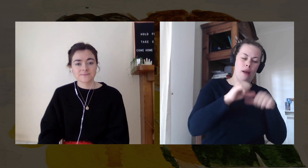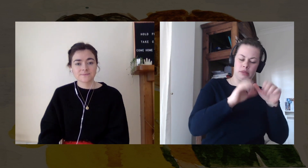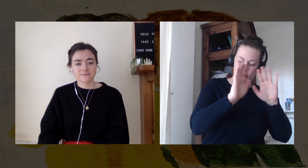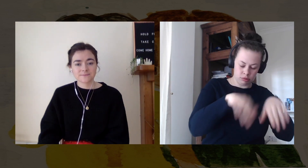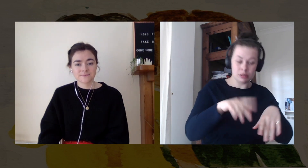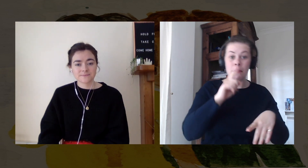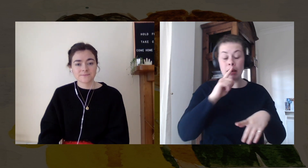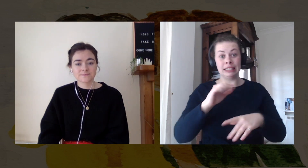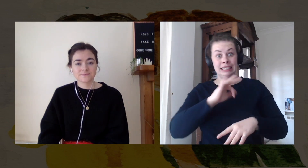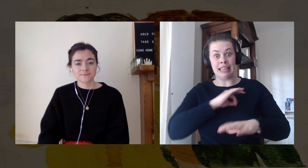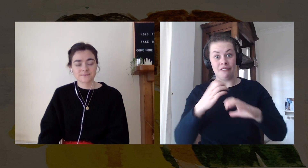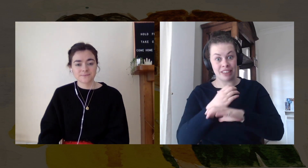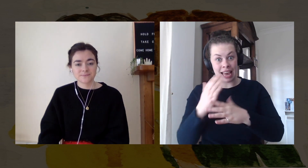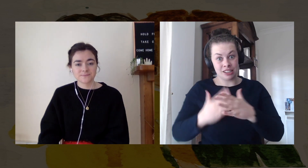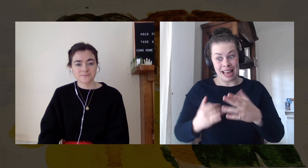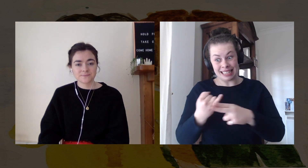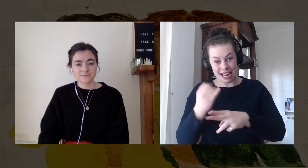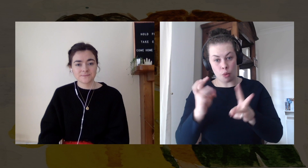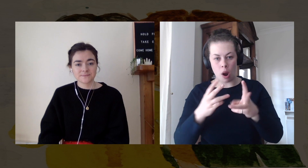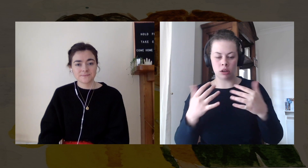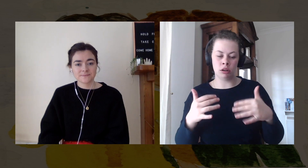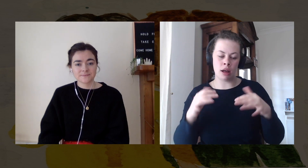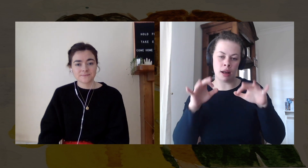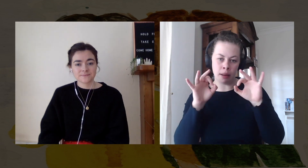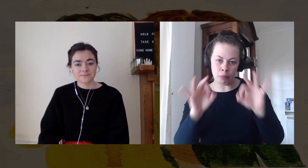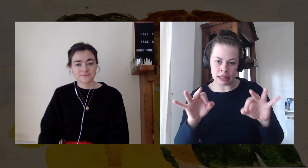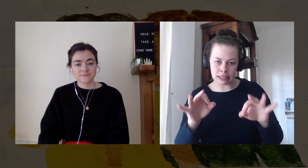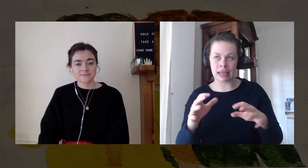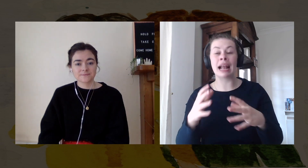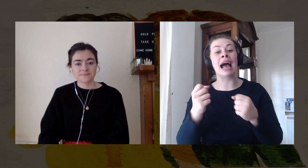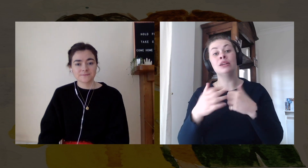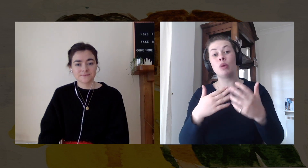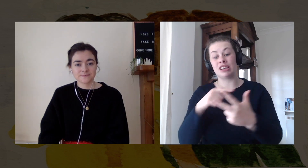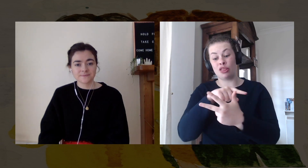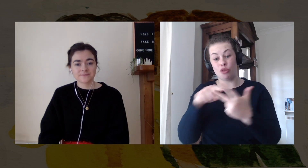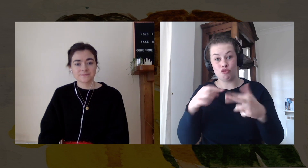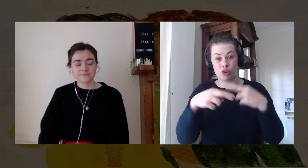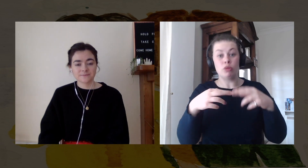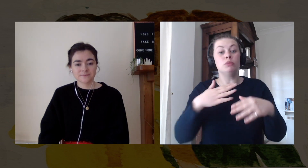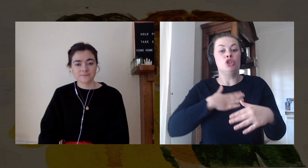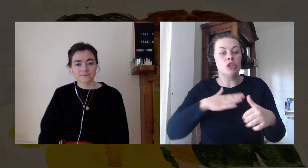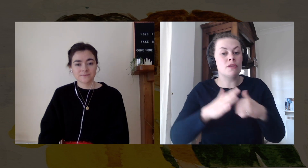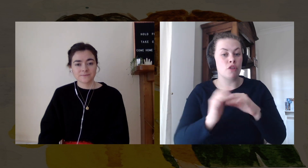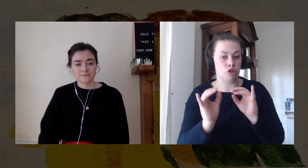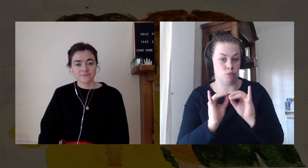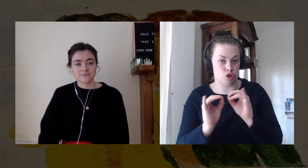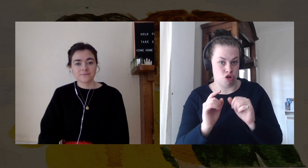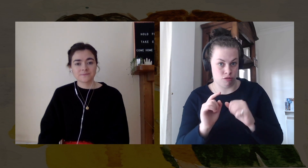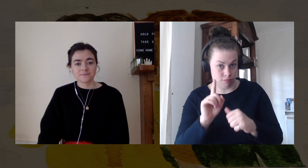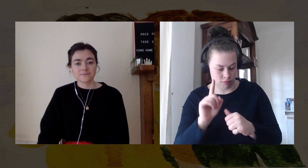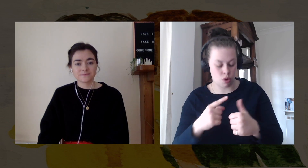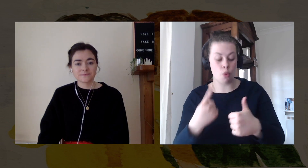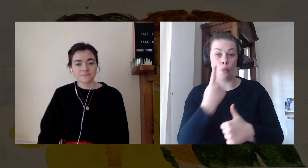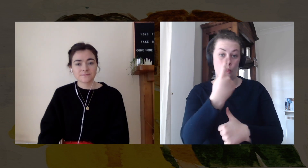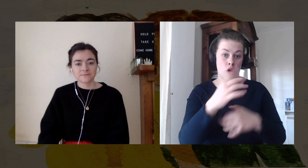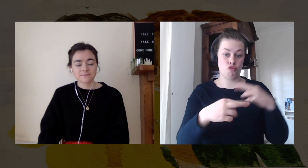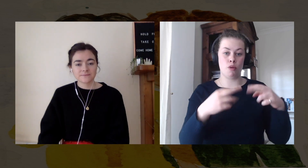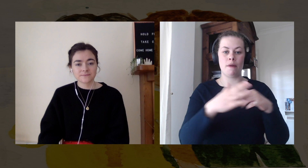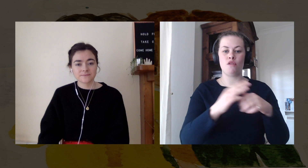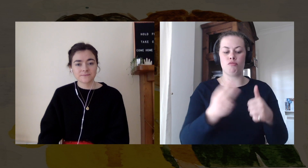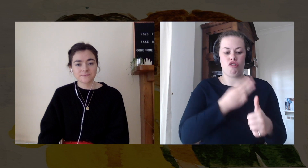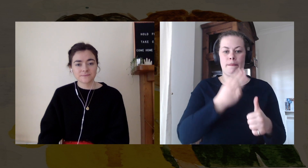mistaken, 3 rooms for interpreters. Now, one room was the prep room. That was a place where you go in for quiet time, look